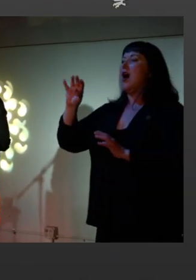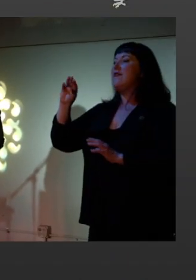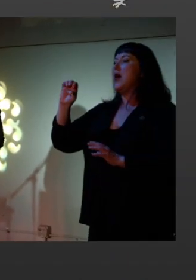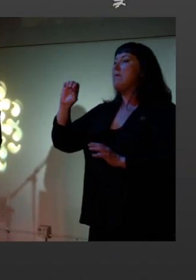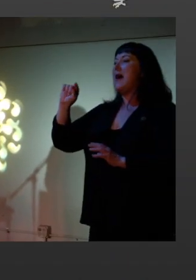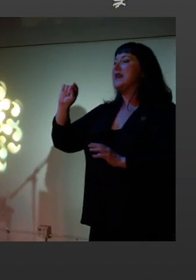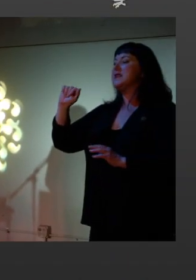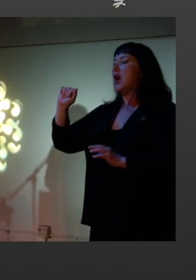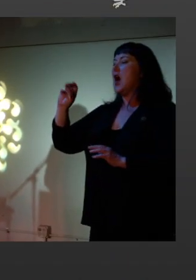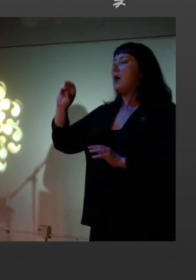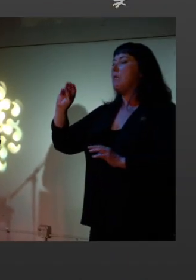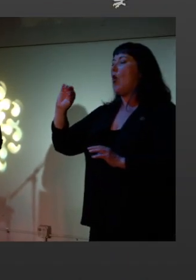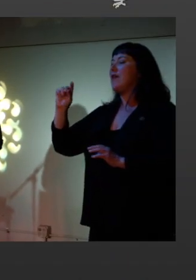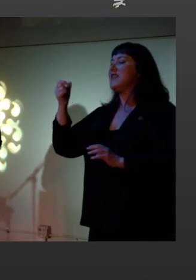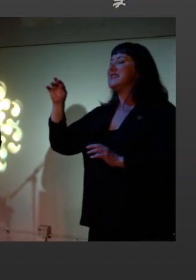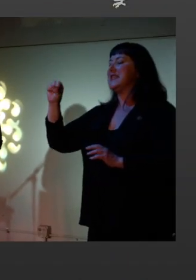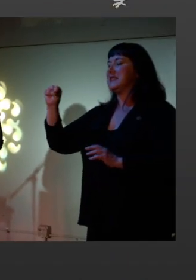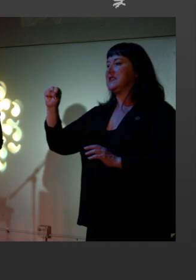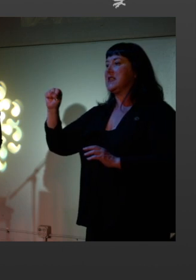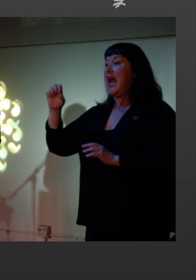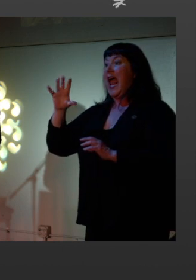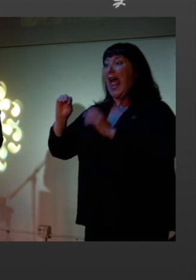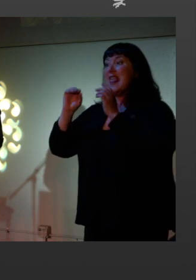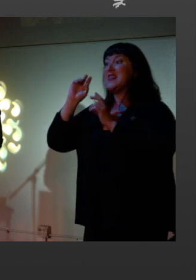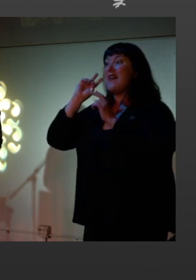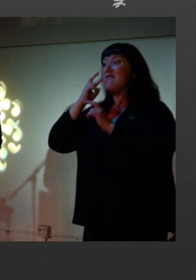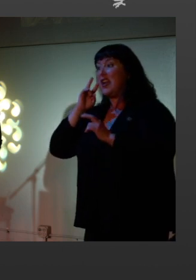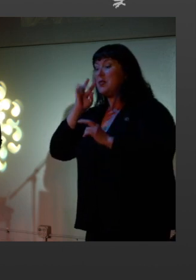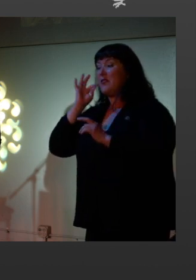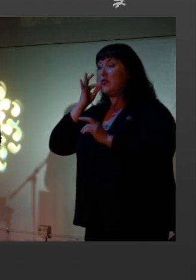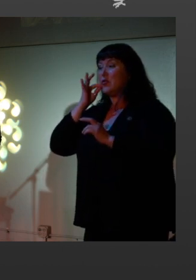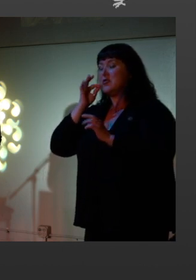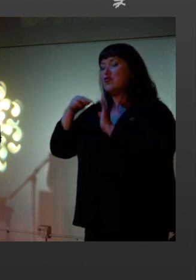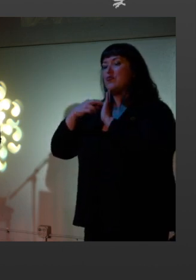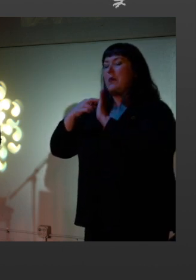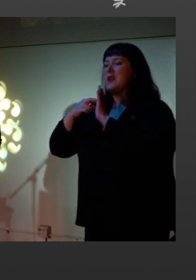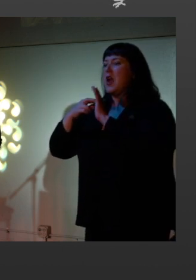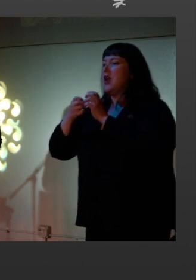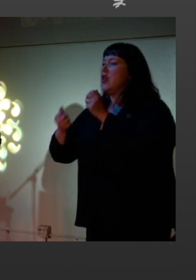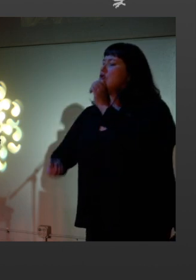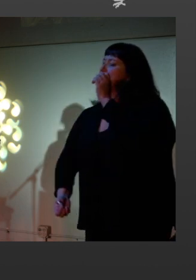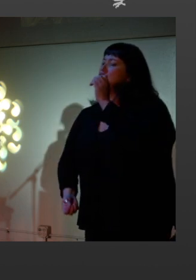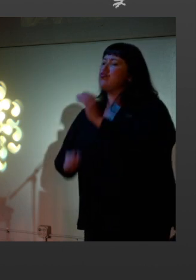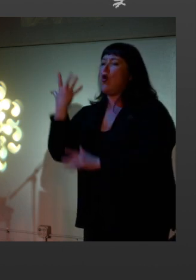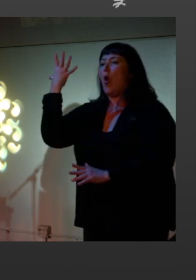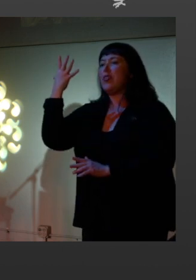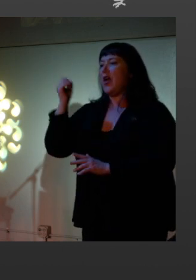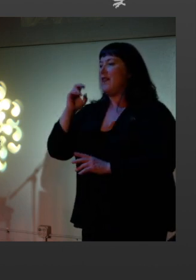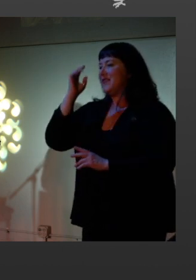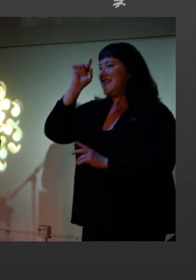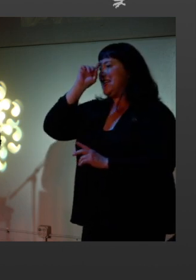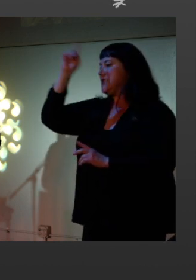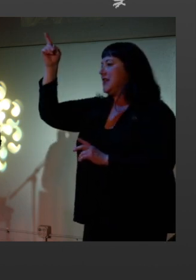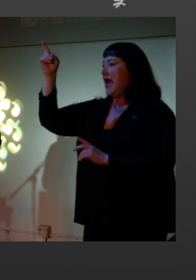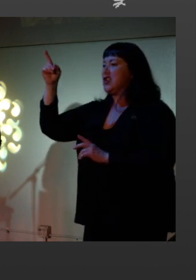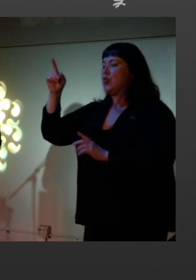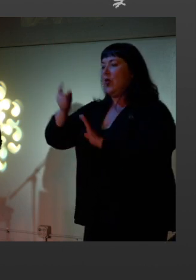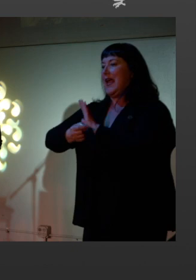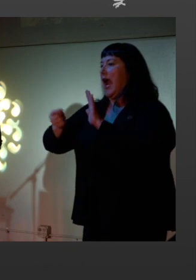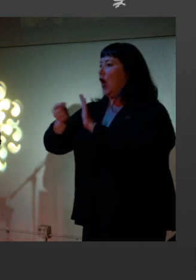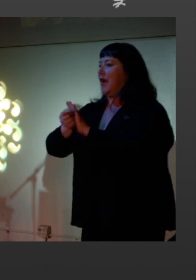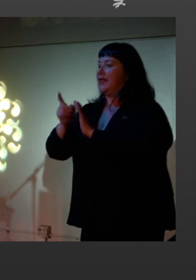Vertumnus, and the cornucopia of vegetables represents the prosperous growth of the intellectual era that thrived under the emperor's